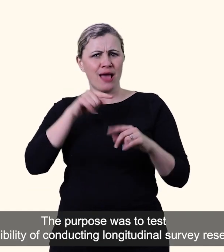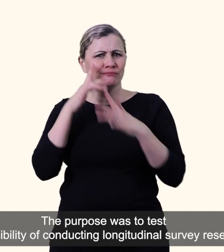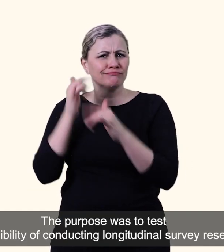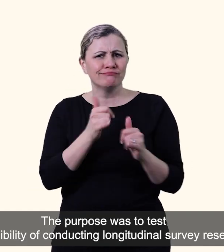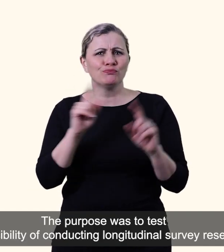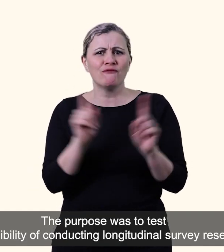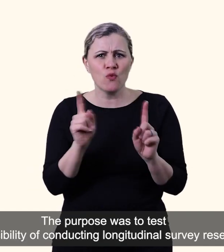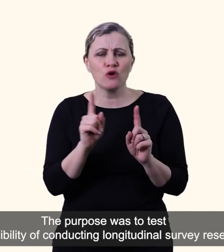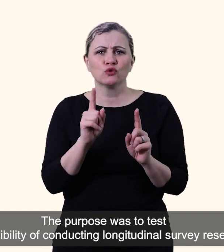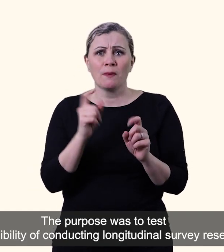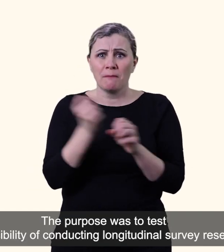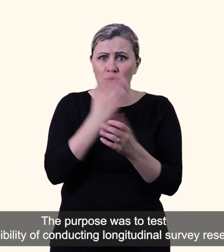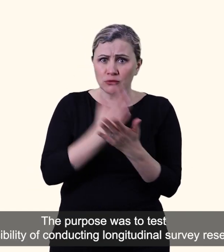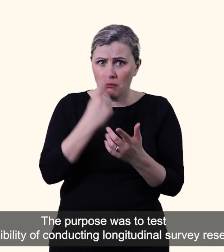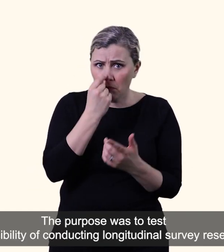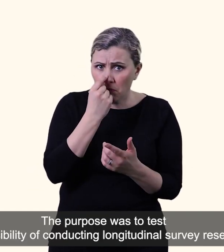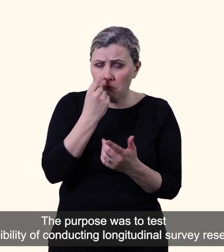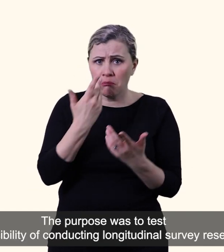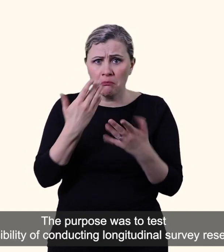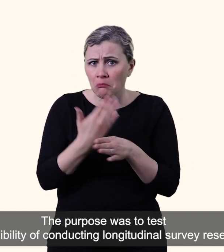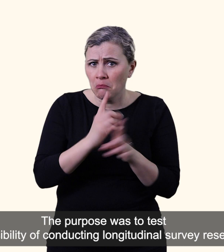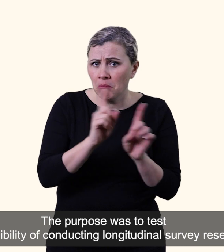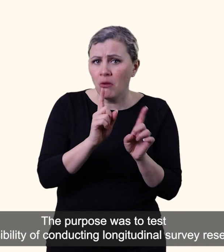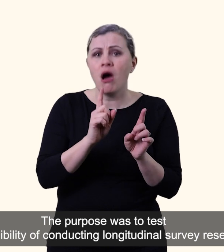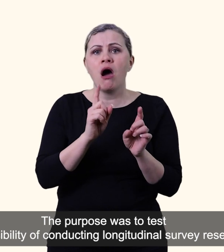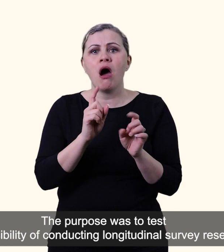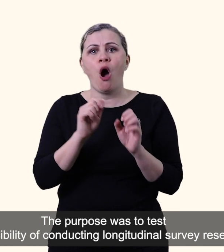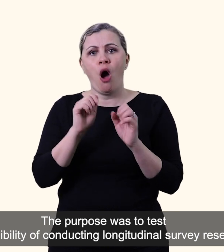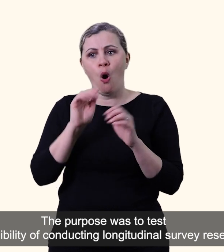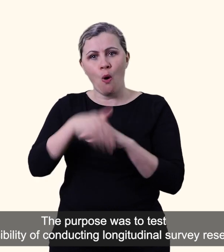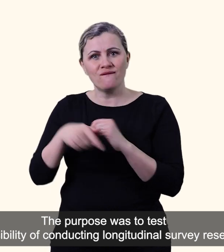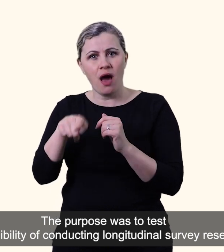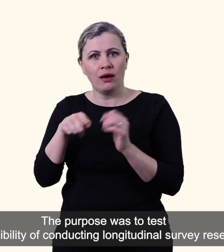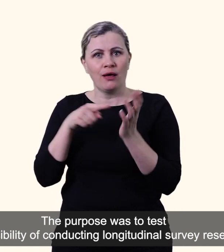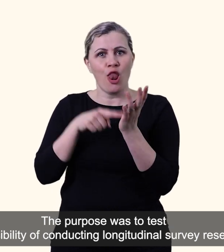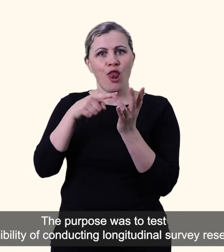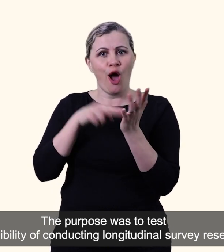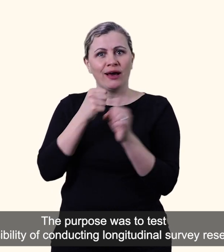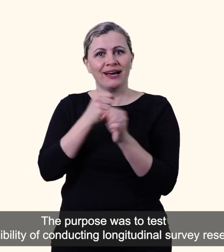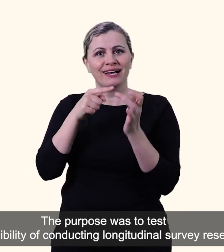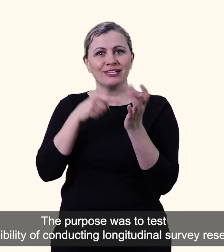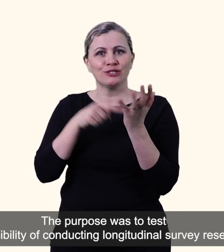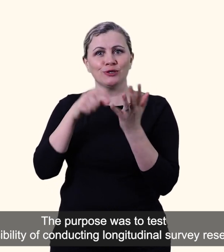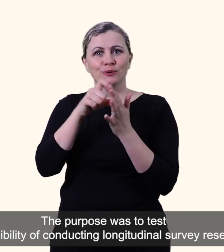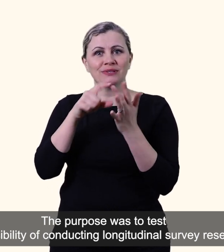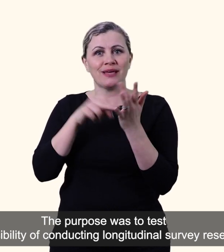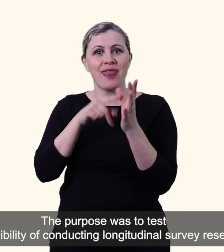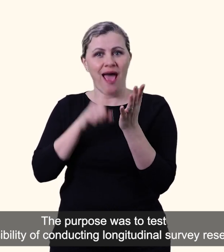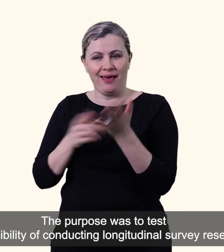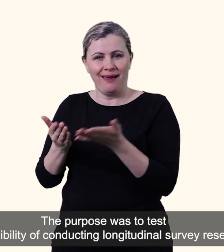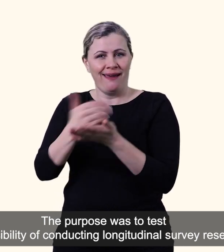The purpose was to test the feasibility of conducting longitudinal survey research